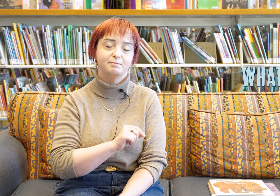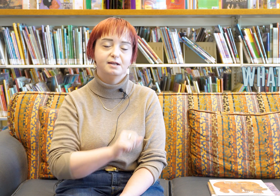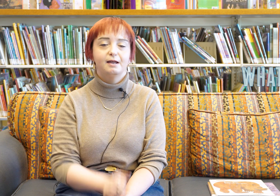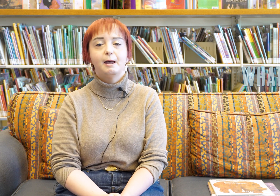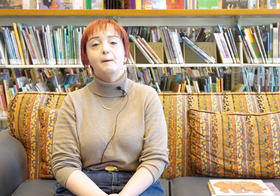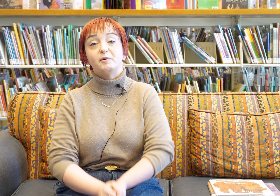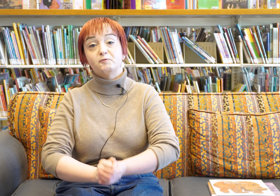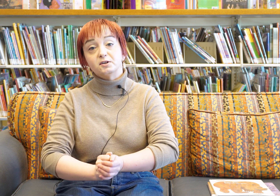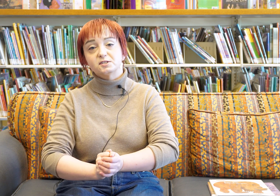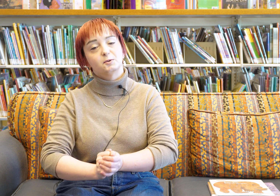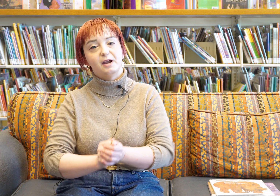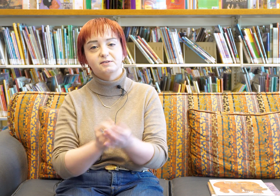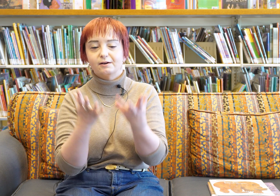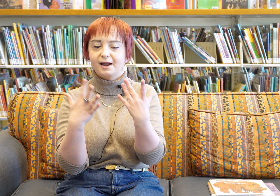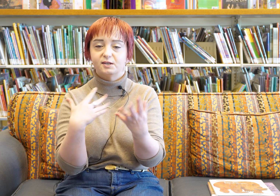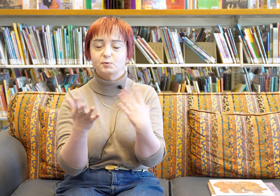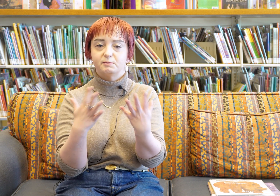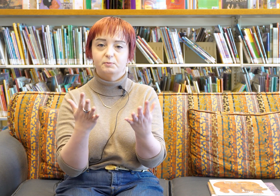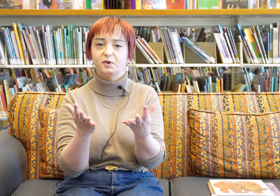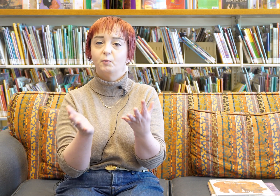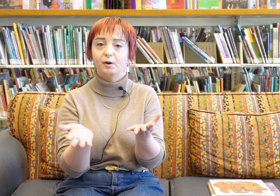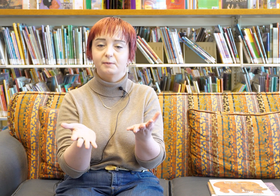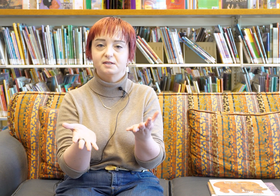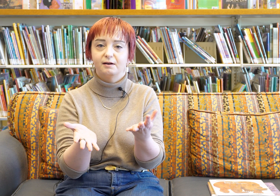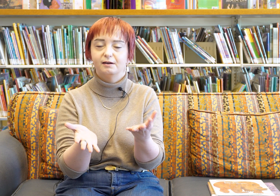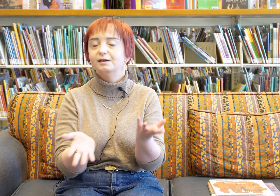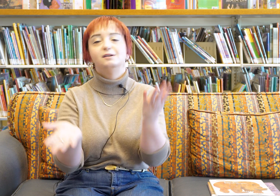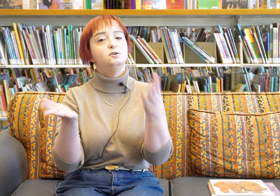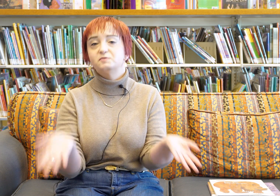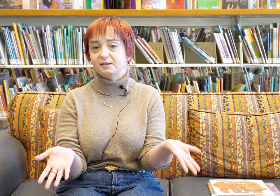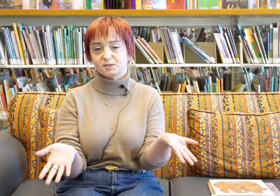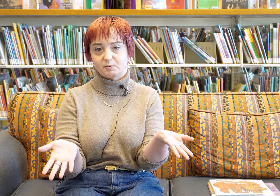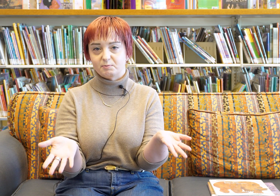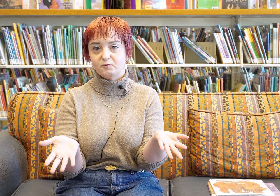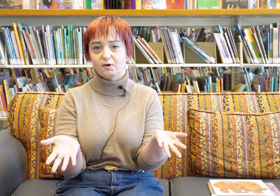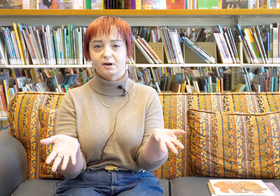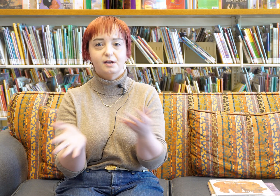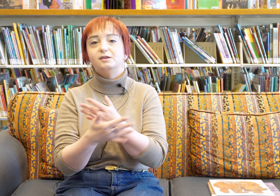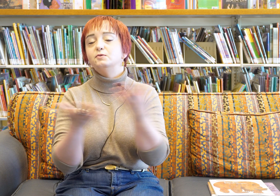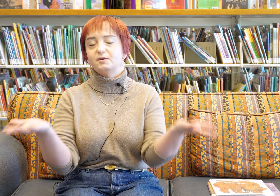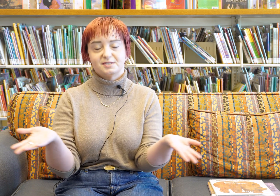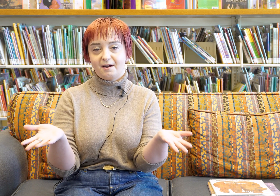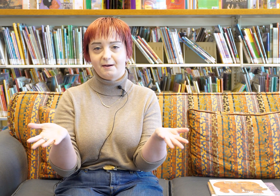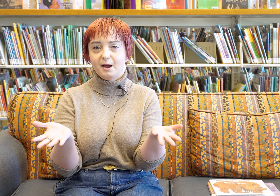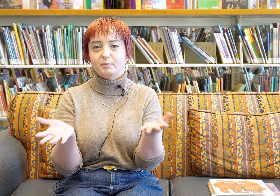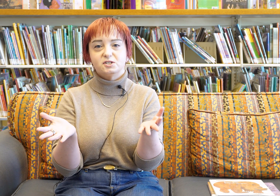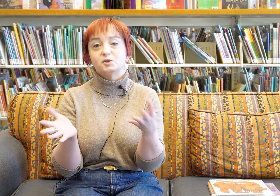minute. But first, we have to get our hands warmed up with our warm-up song. You've done this with me before. You know the song. But just to